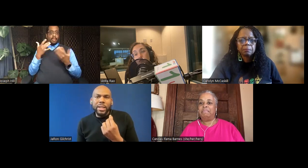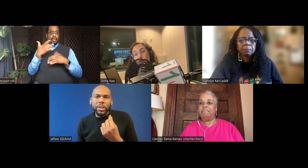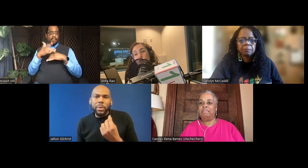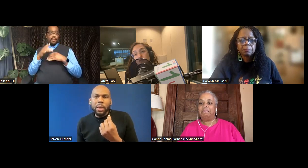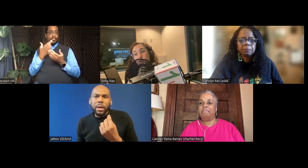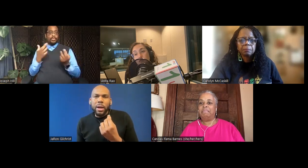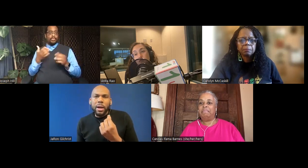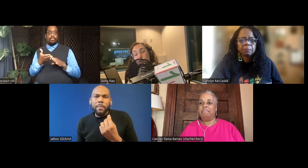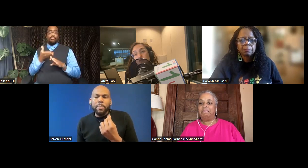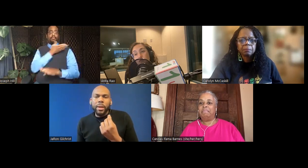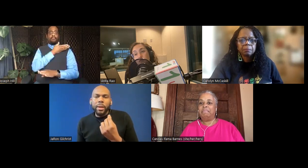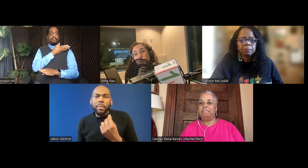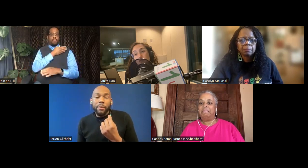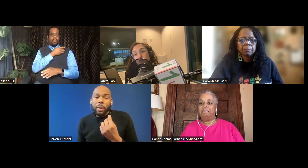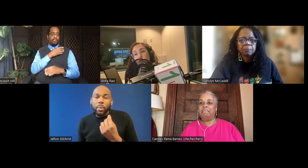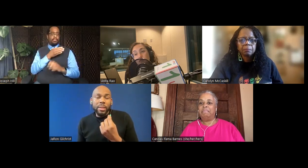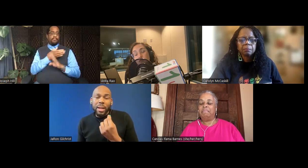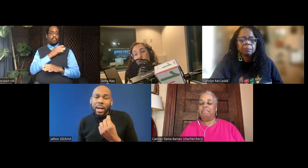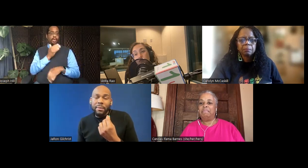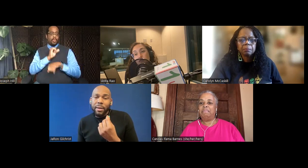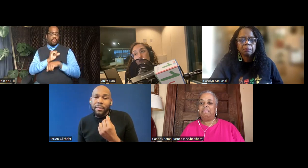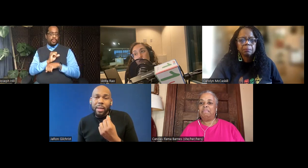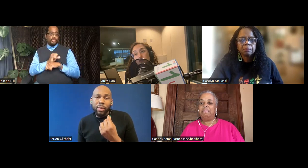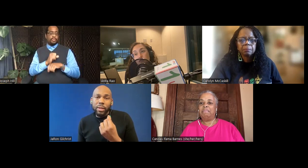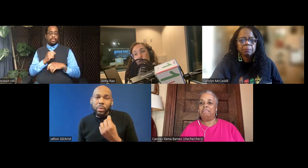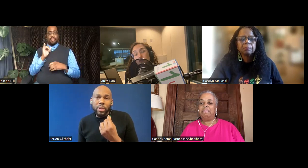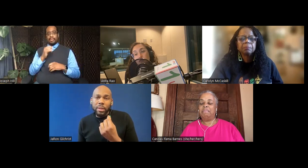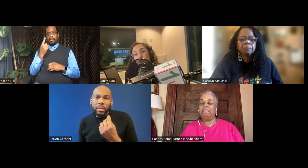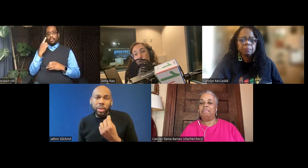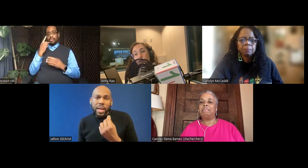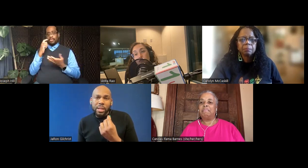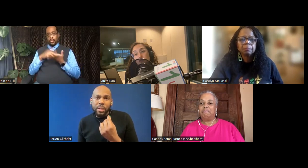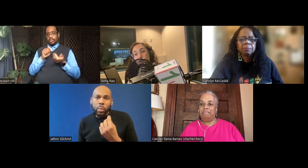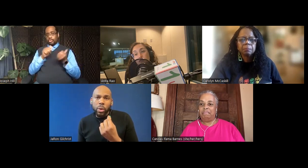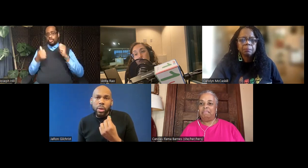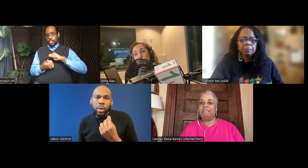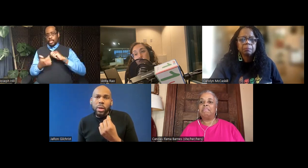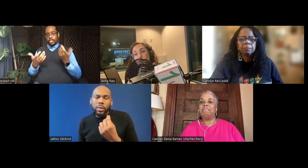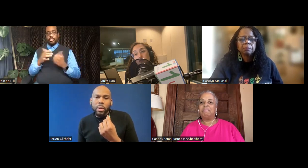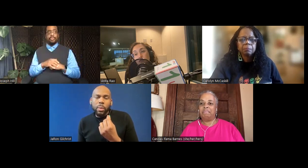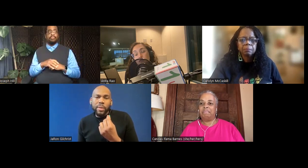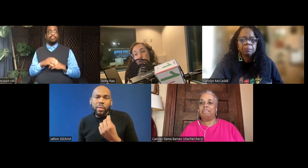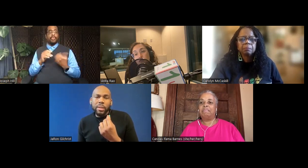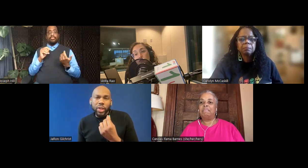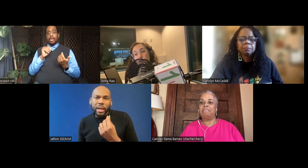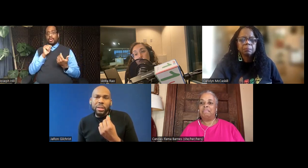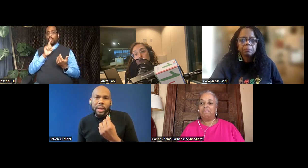connected to. And before, it wasn't a lot of available resources pertaining to this work. So we've noticed a change in